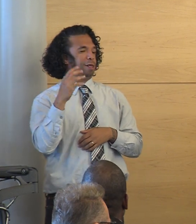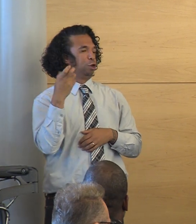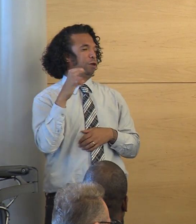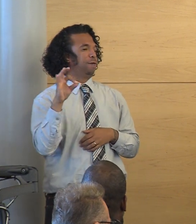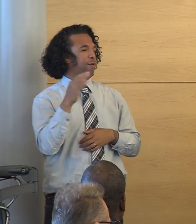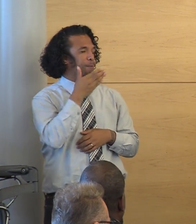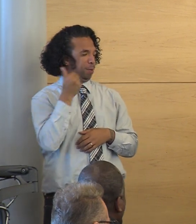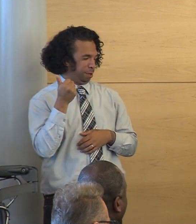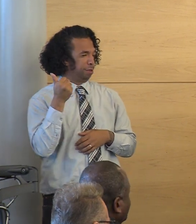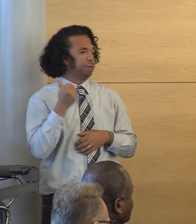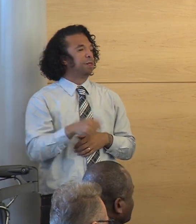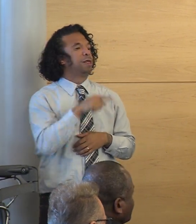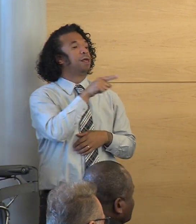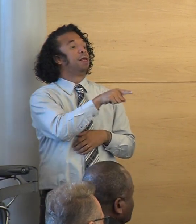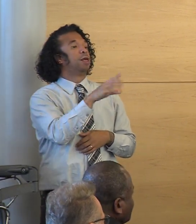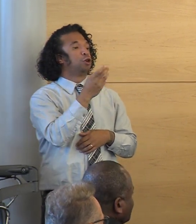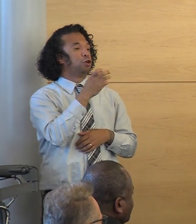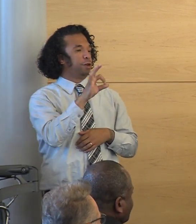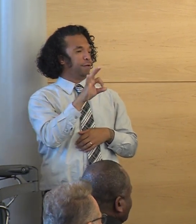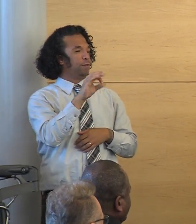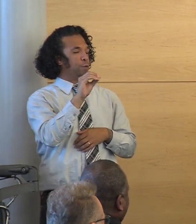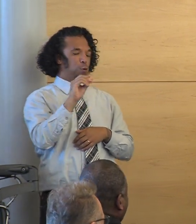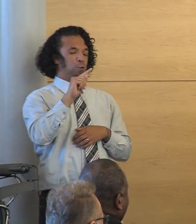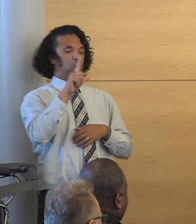will administer the oath.